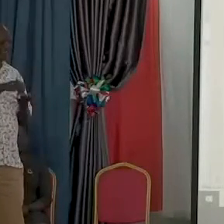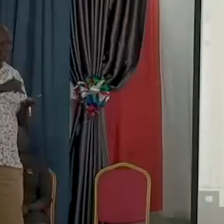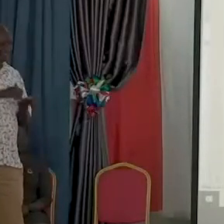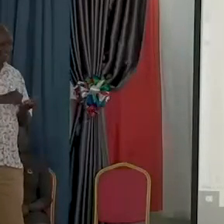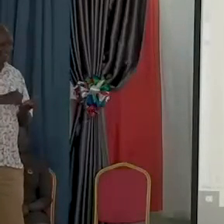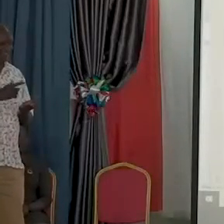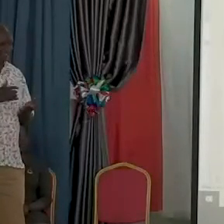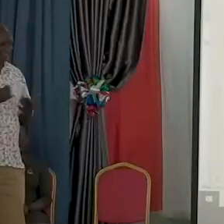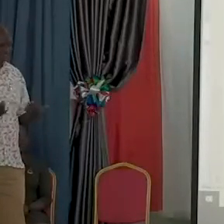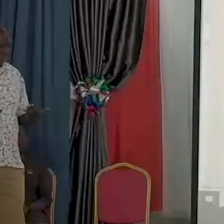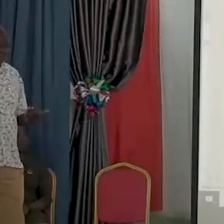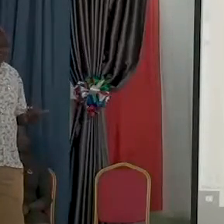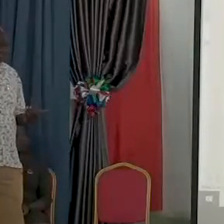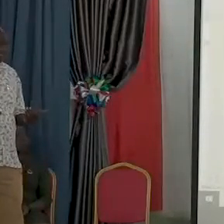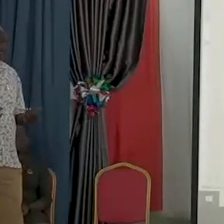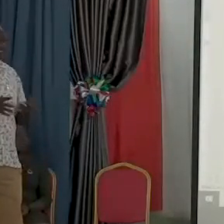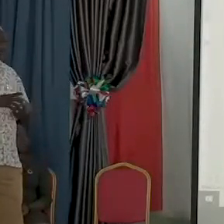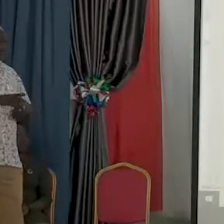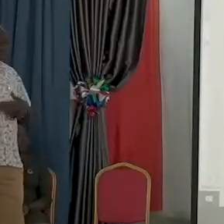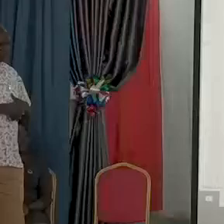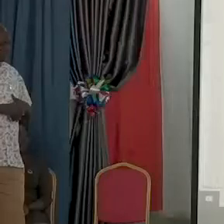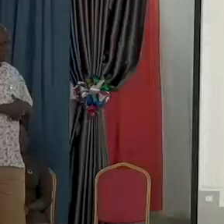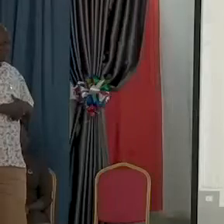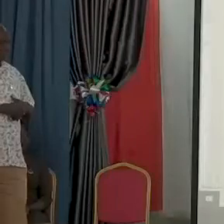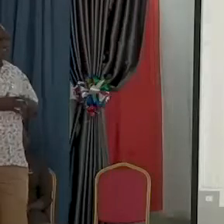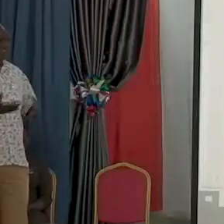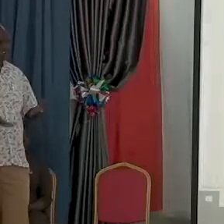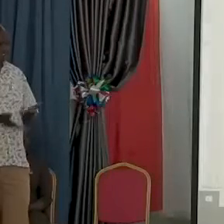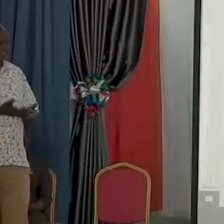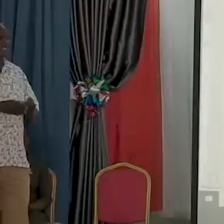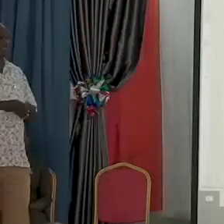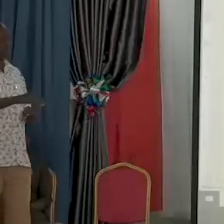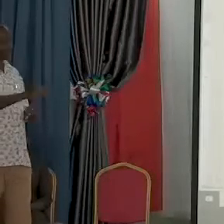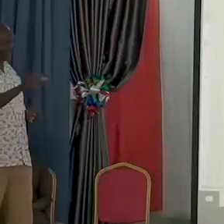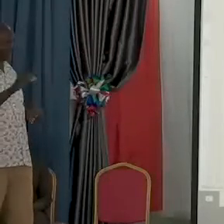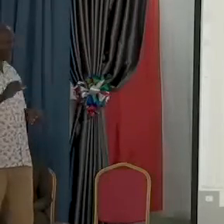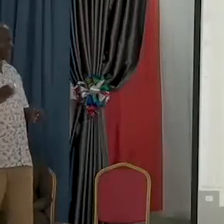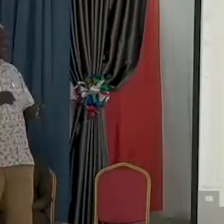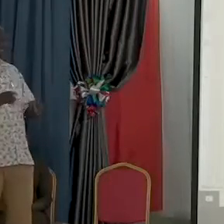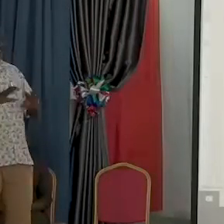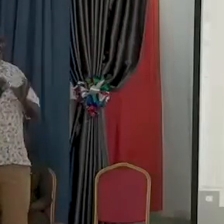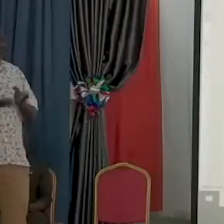other children that are in the classroom and help her move around in the classroom.